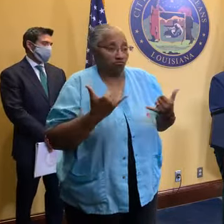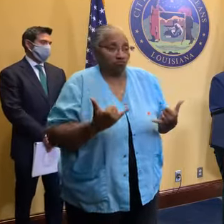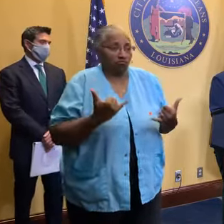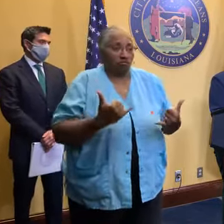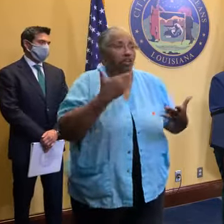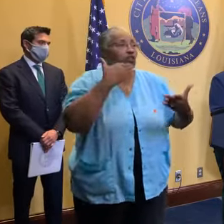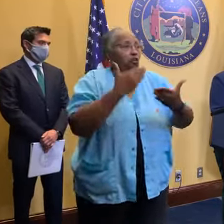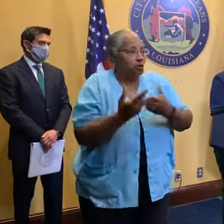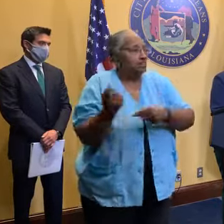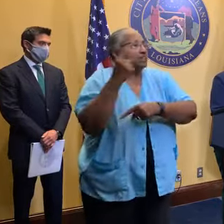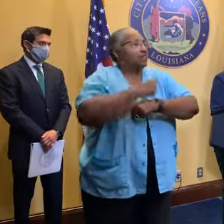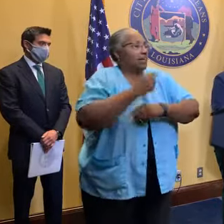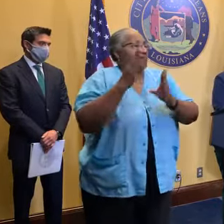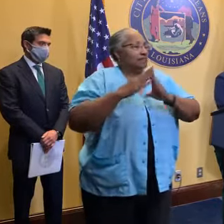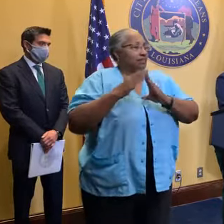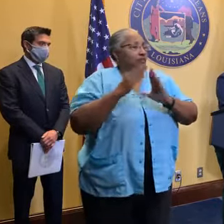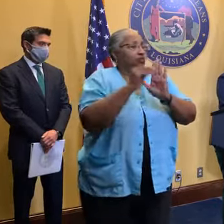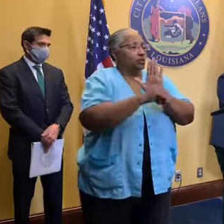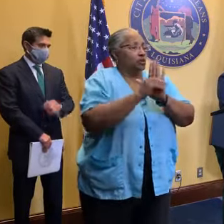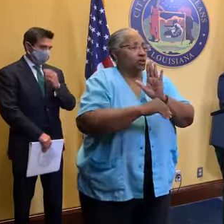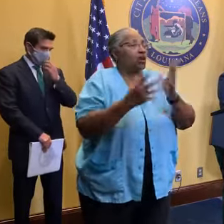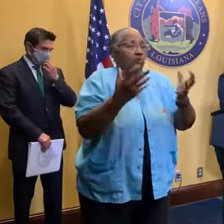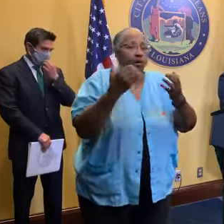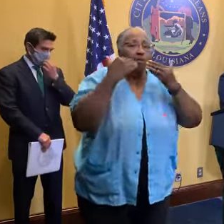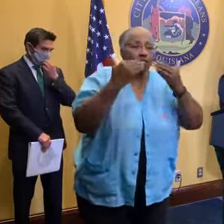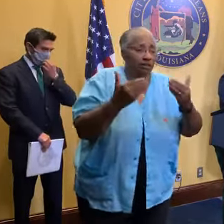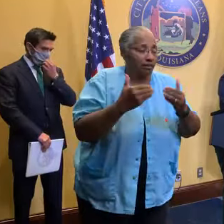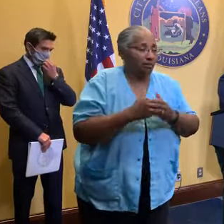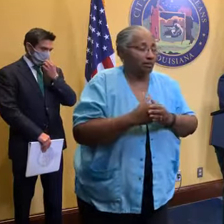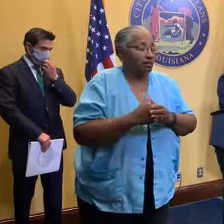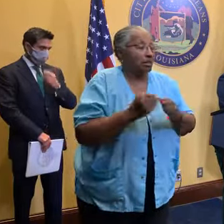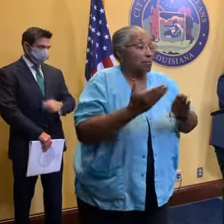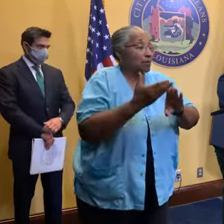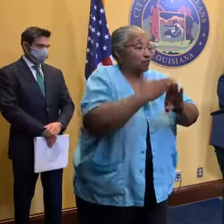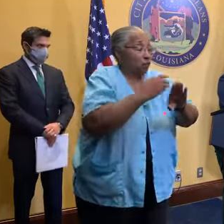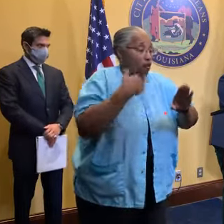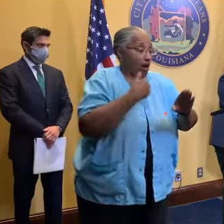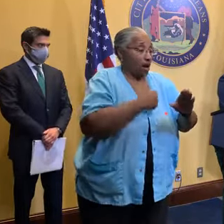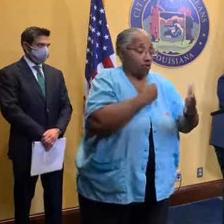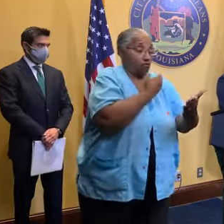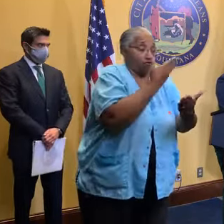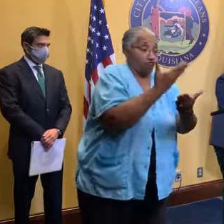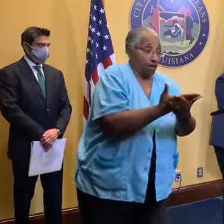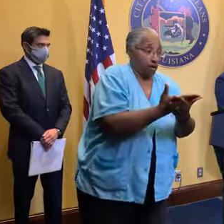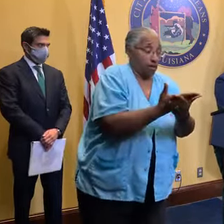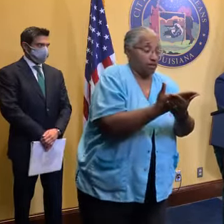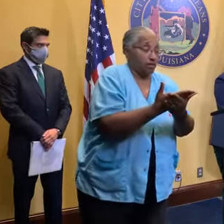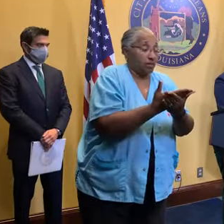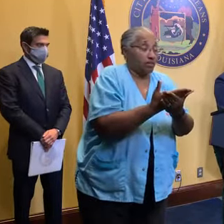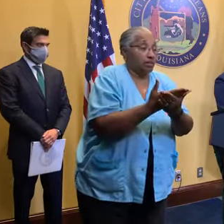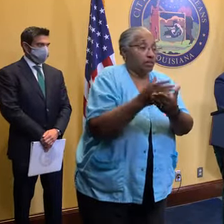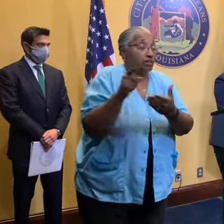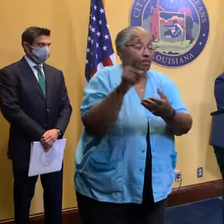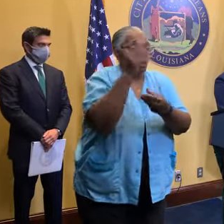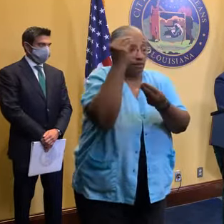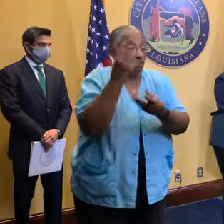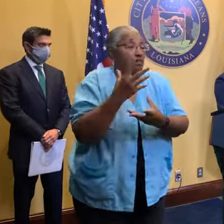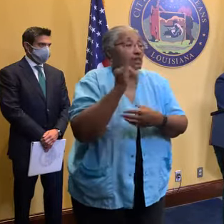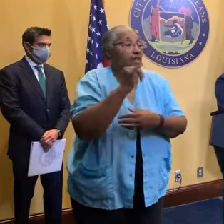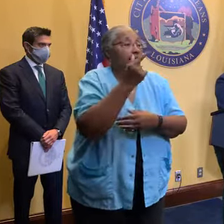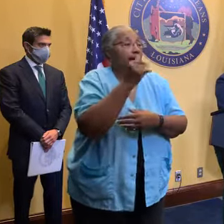city, and I do want to just thank, since I mentioned that, I want to, before coming in here, I was notified that the Gambit did